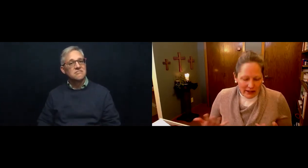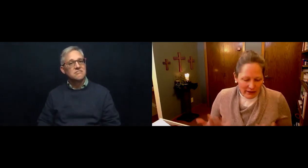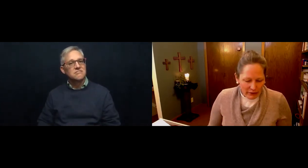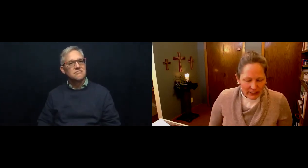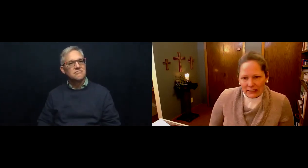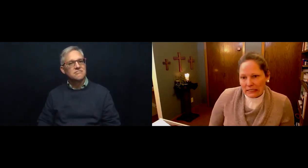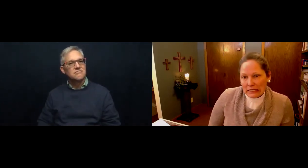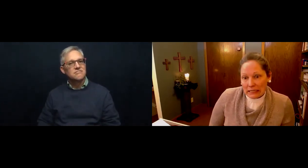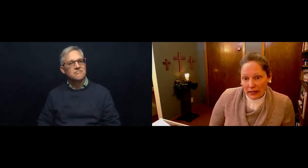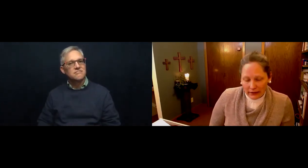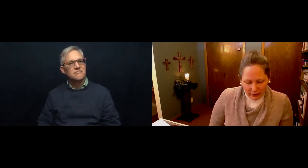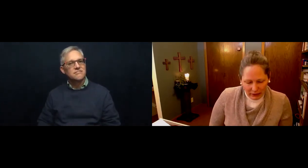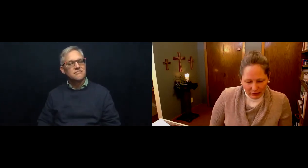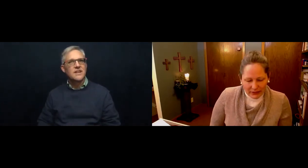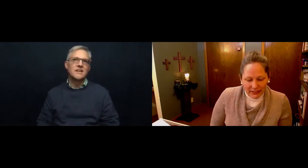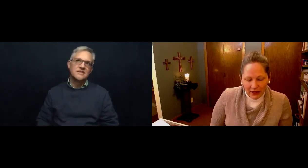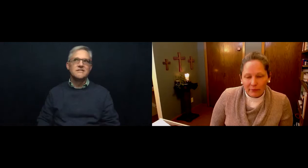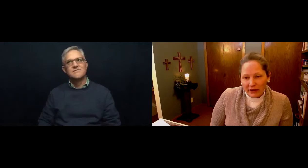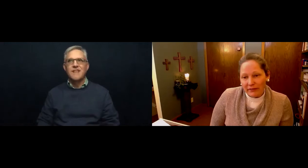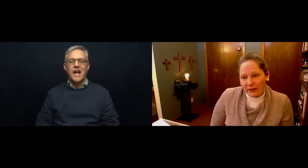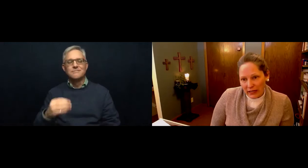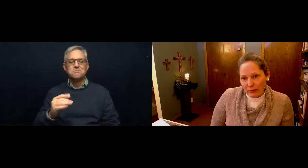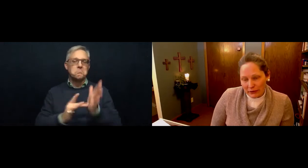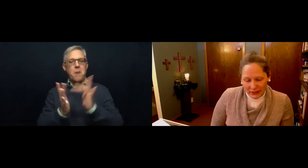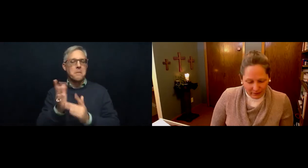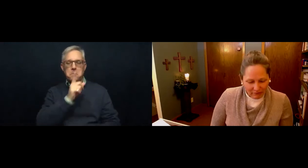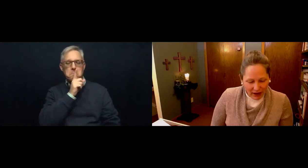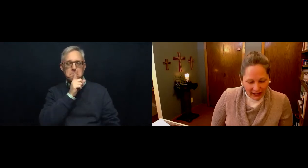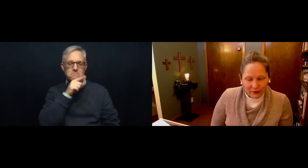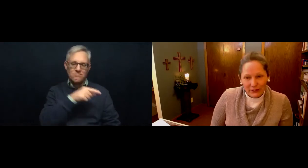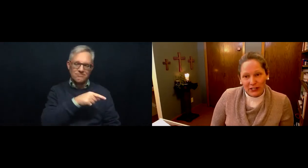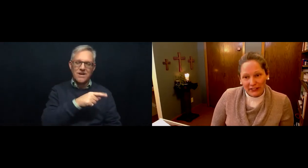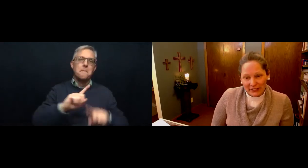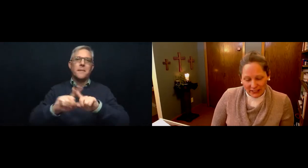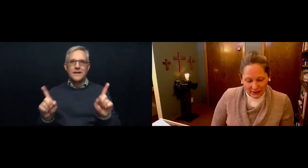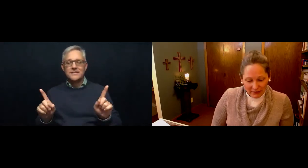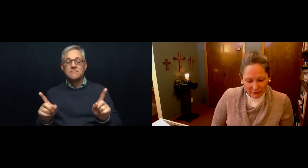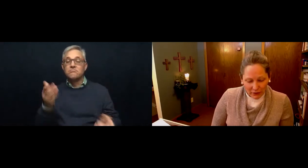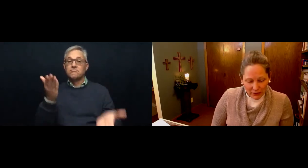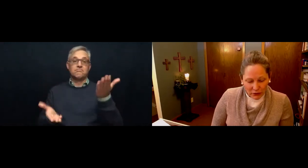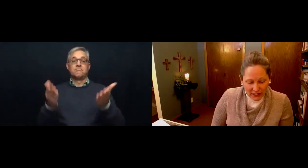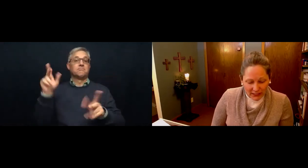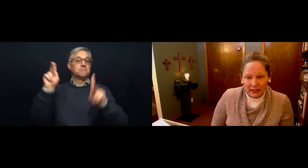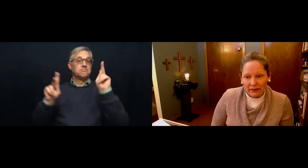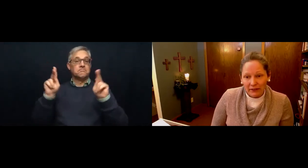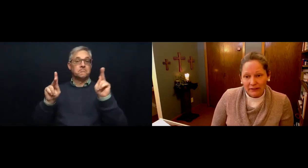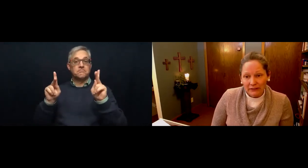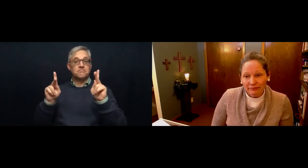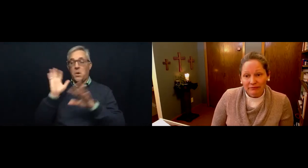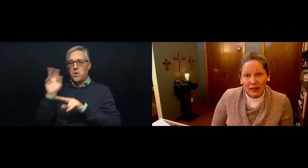And even though this isn't exactly in the Bible, some of our neighbors might reject us for